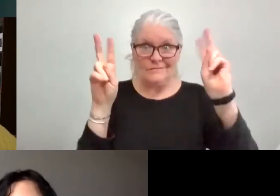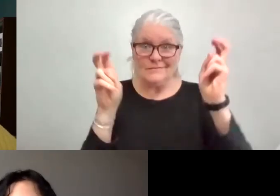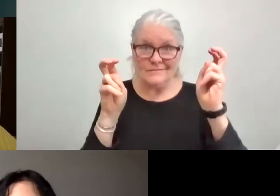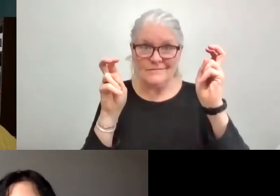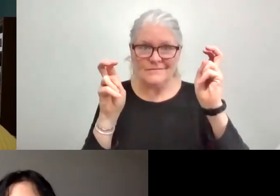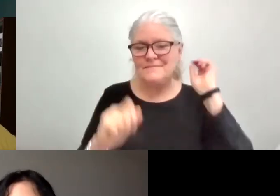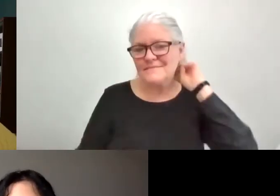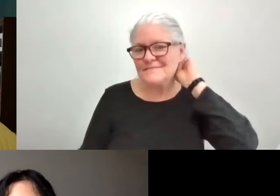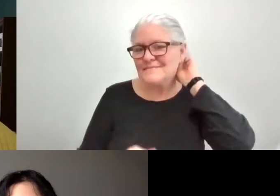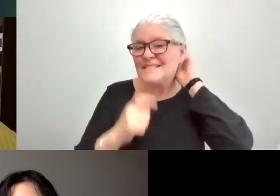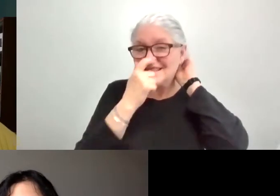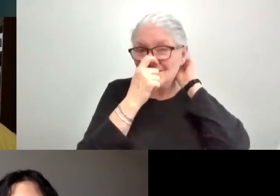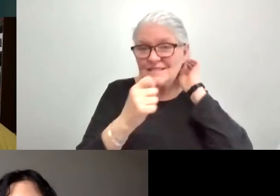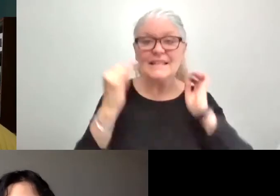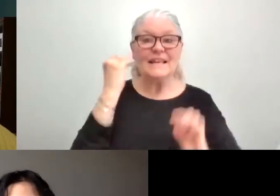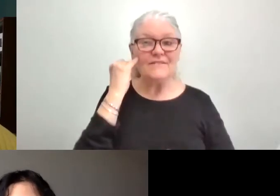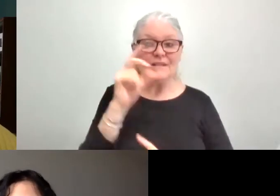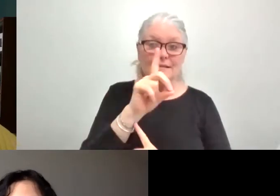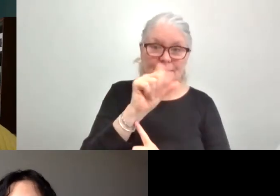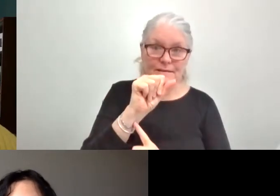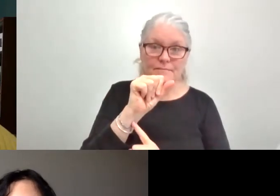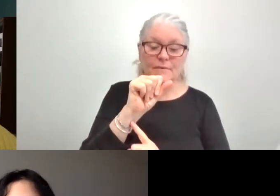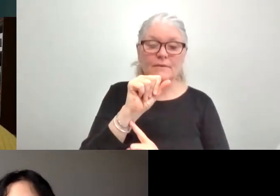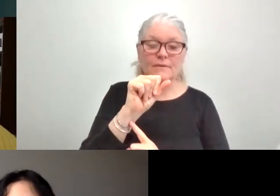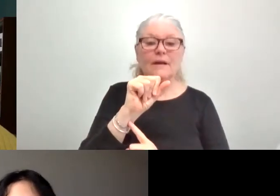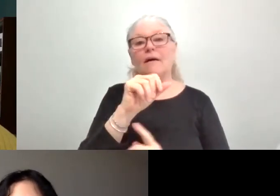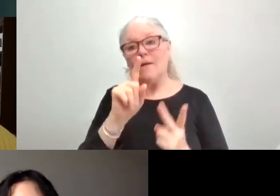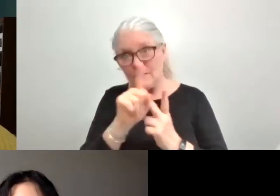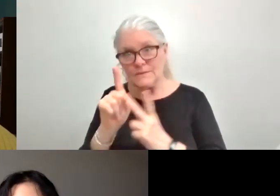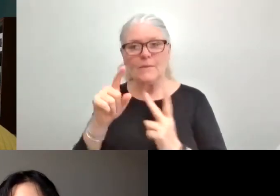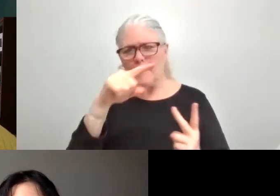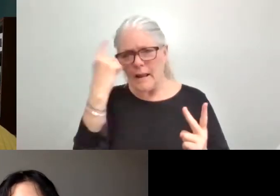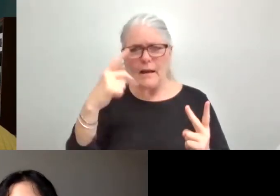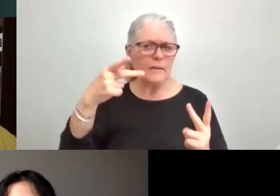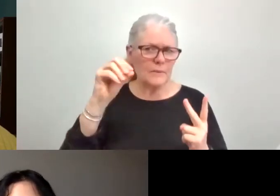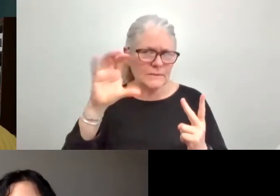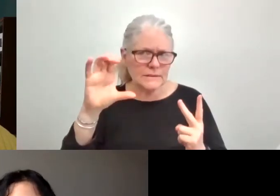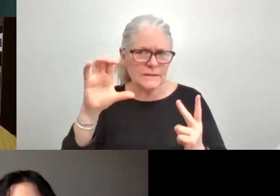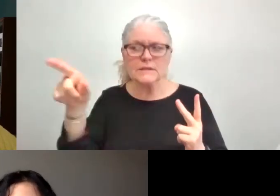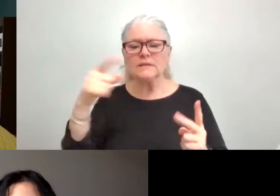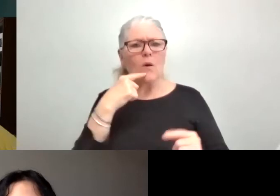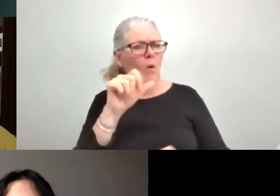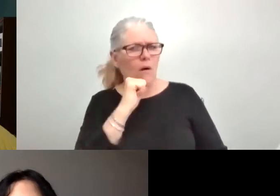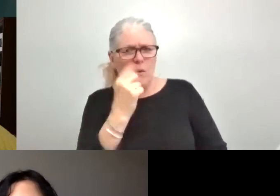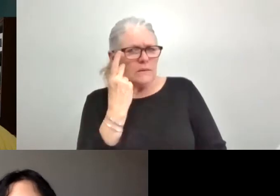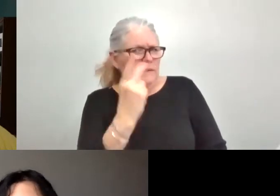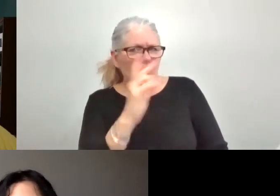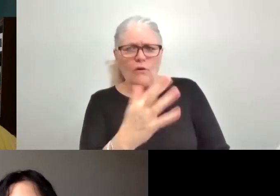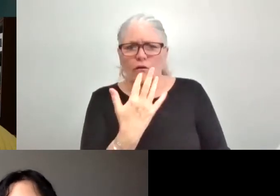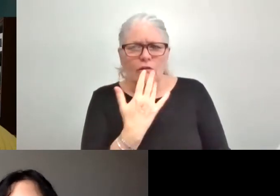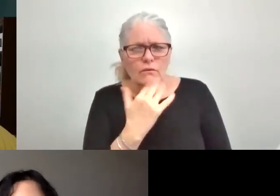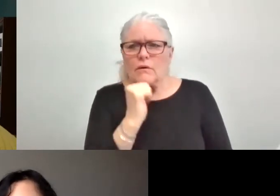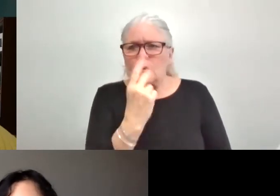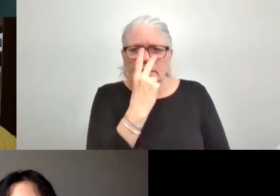interesting because when you're disabled and racialized, when people say they don't see you as disabled and they don't see your color or your skin